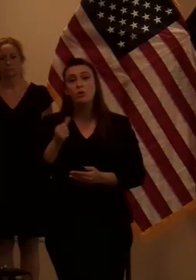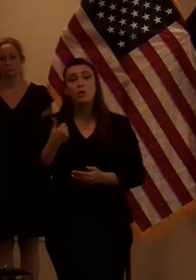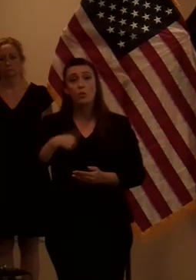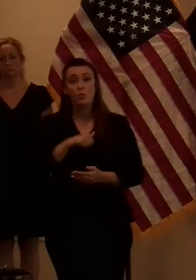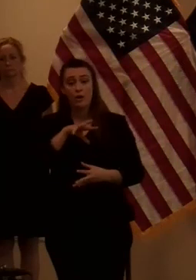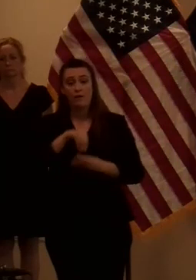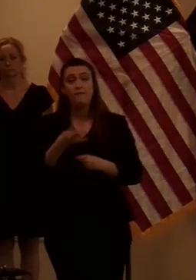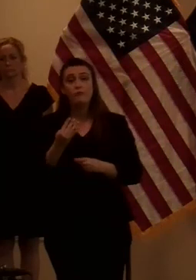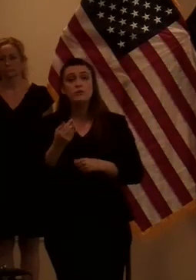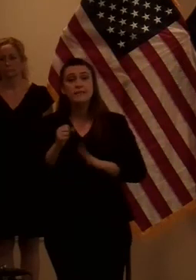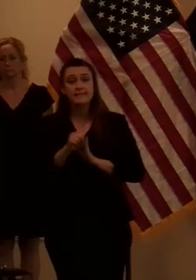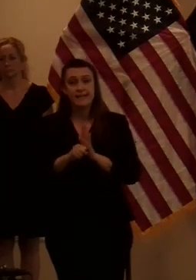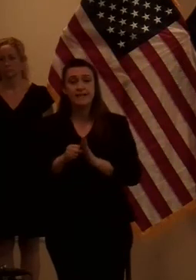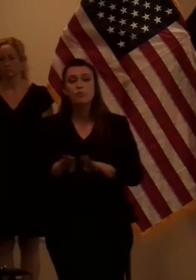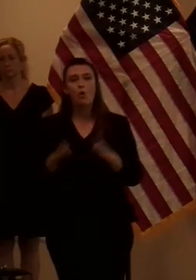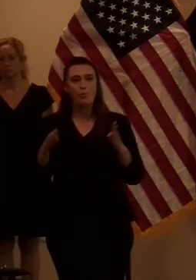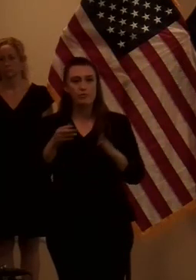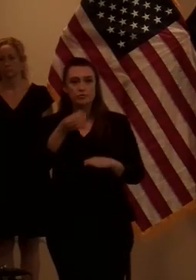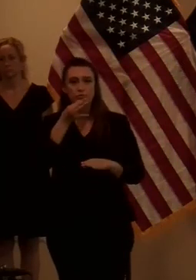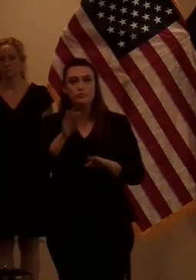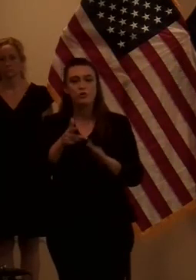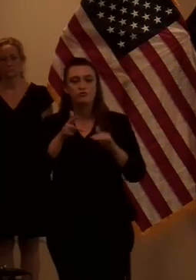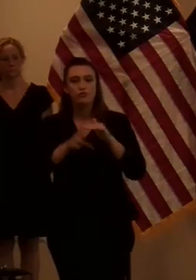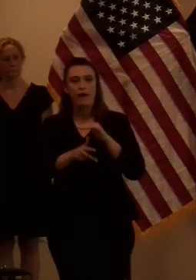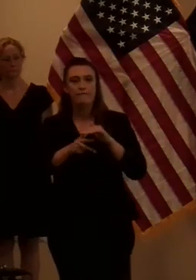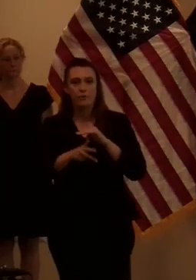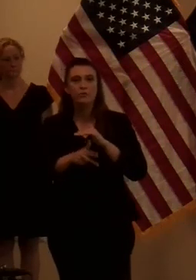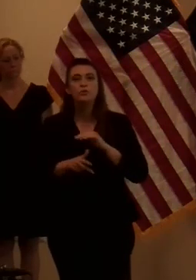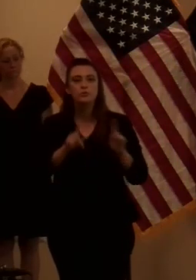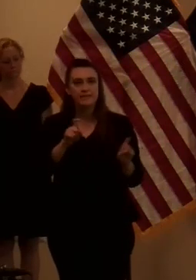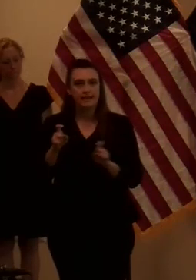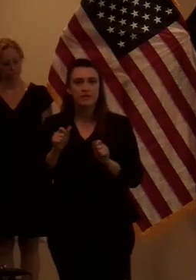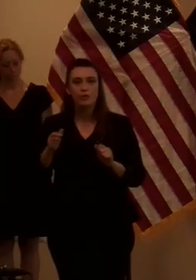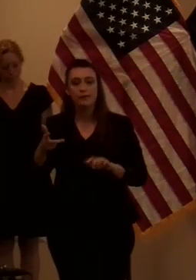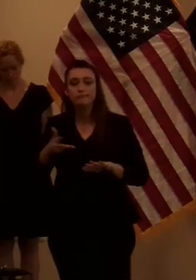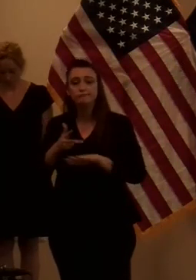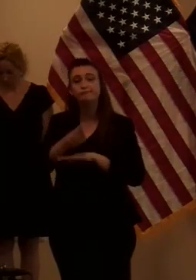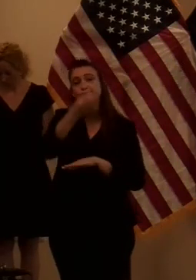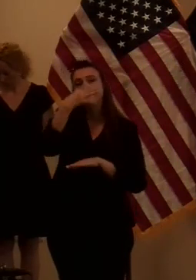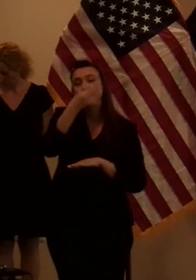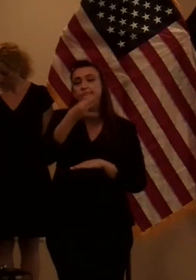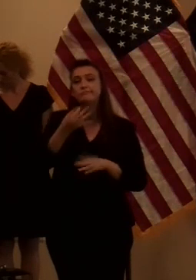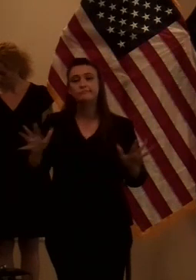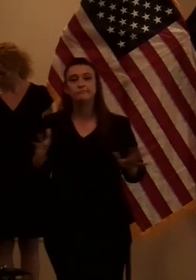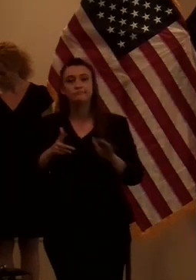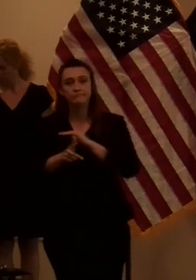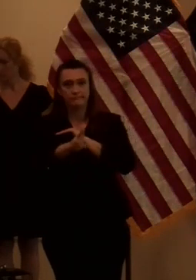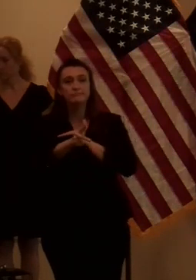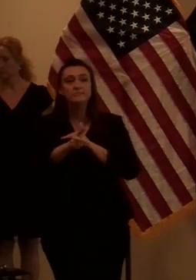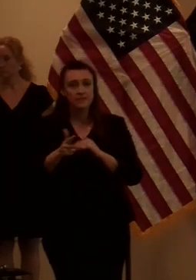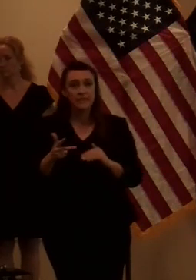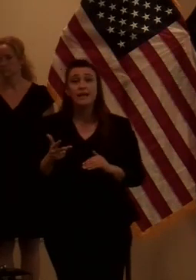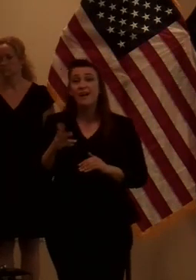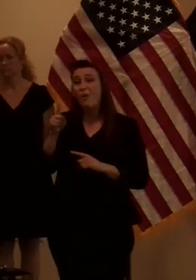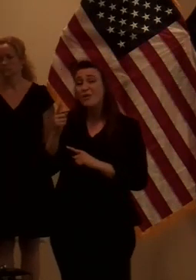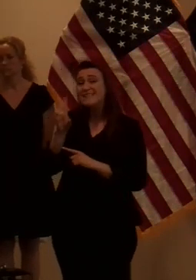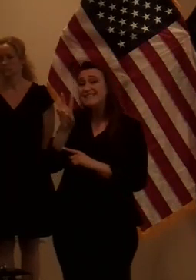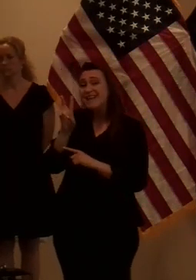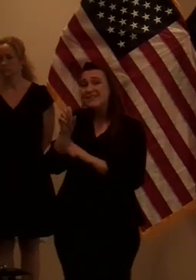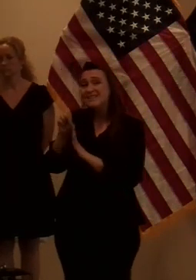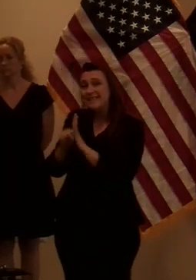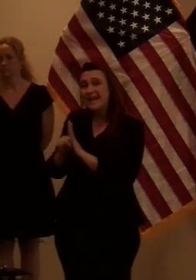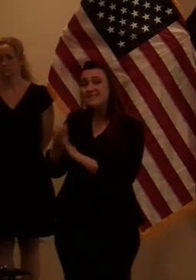to open drive-through testing operations. And we're one of only 7 states receiving 2 of these